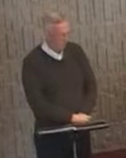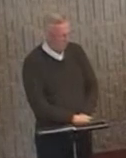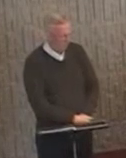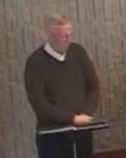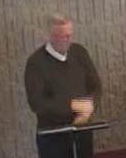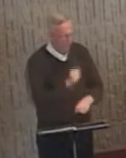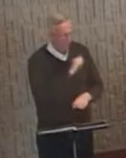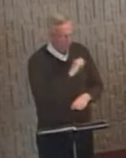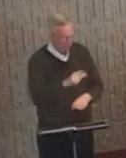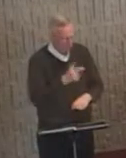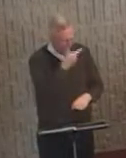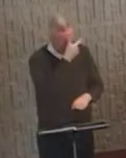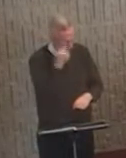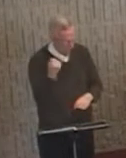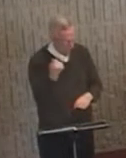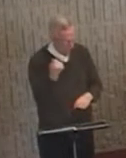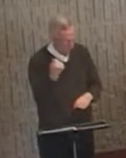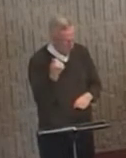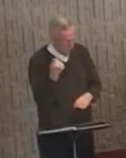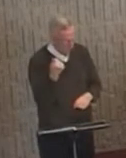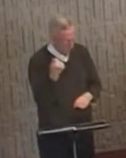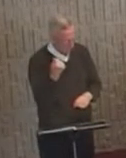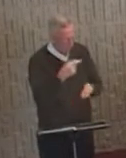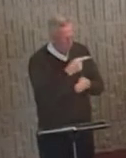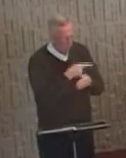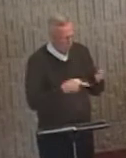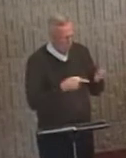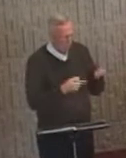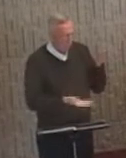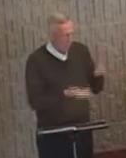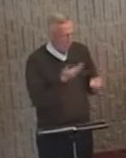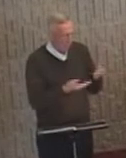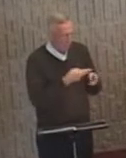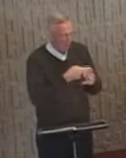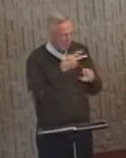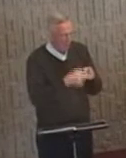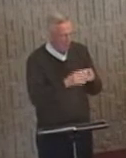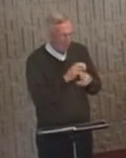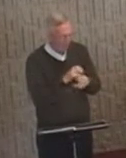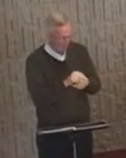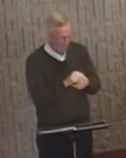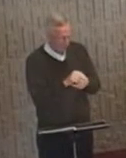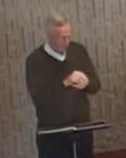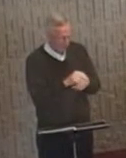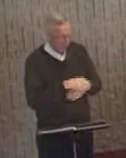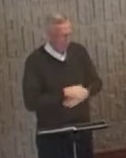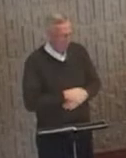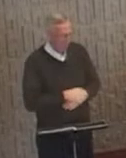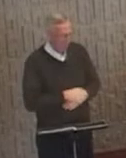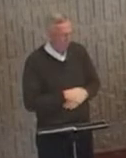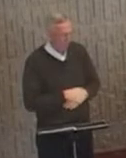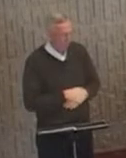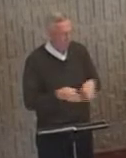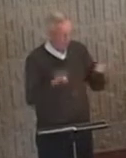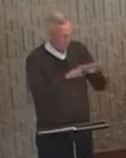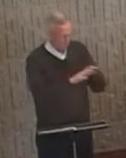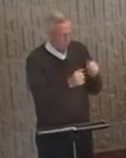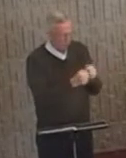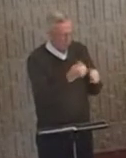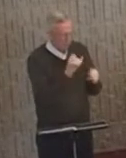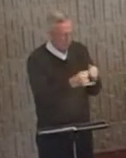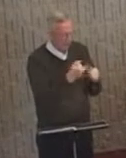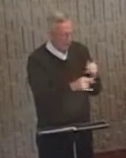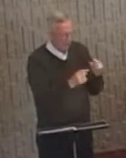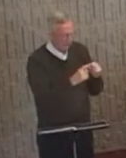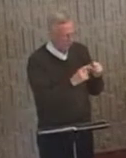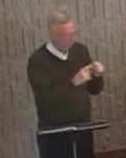All because what might have been. We close with those last few words of